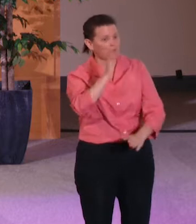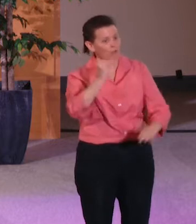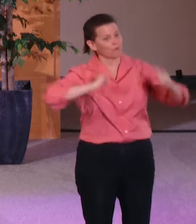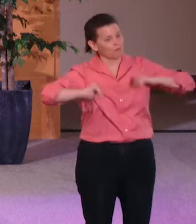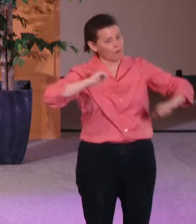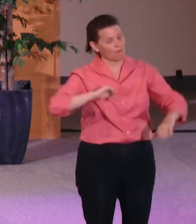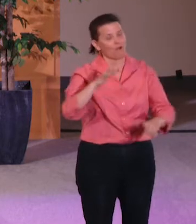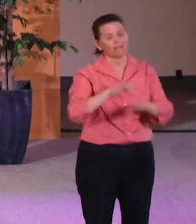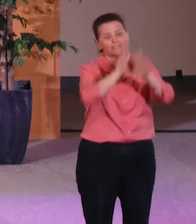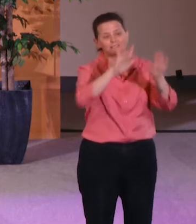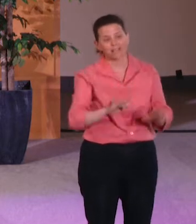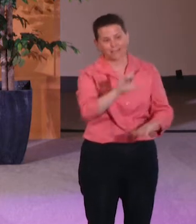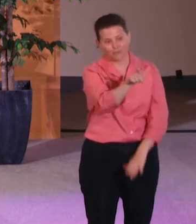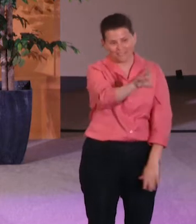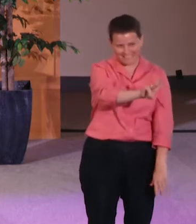have been great.